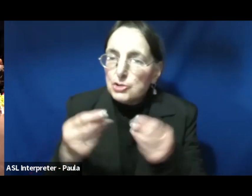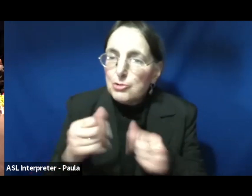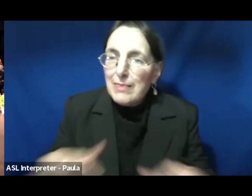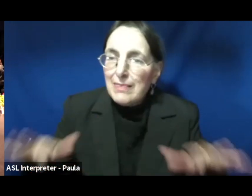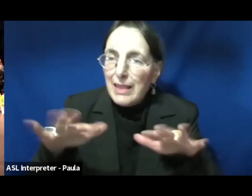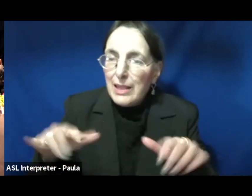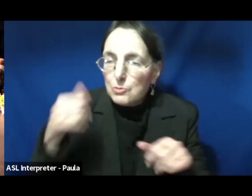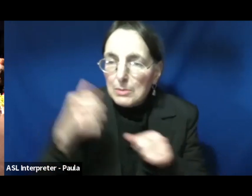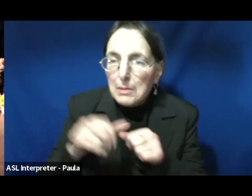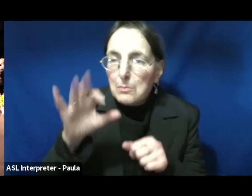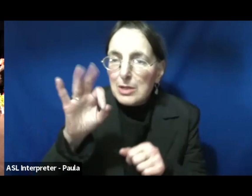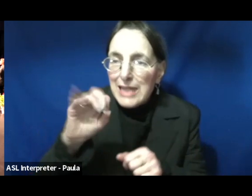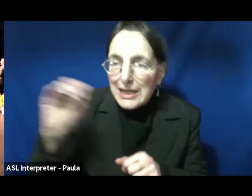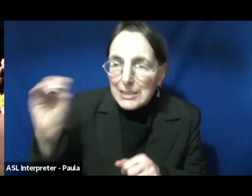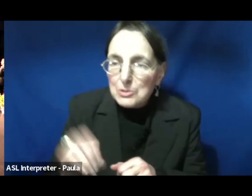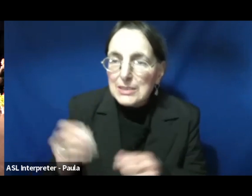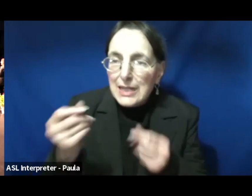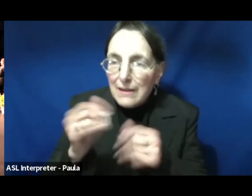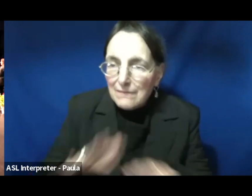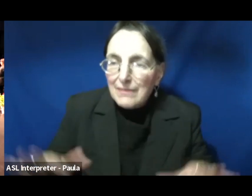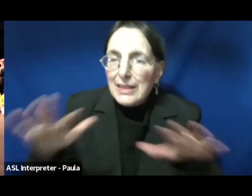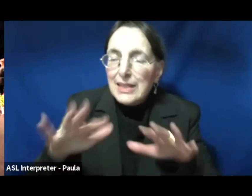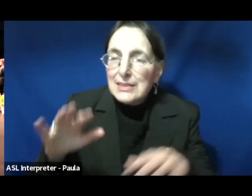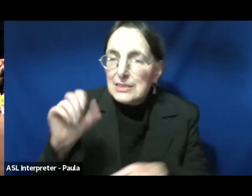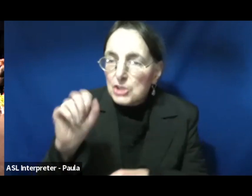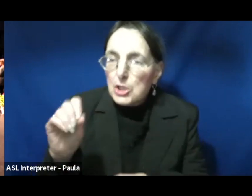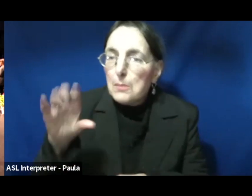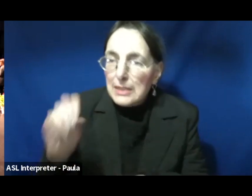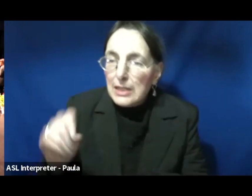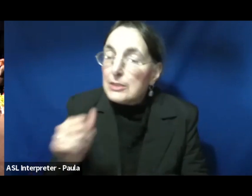of the land in Sonoma County is privately owned.